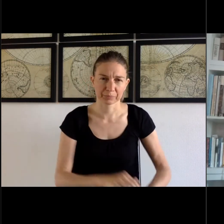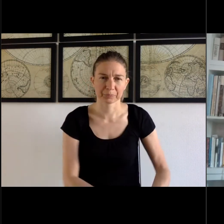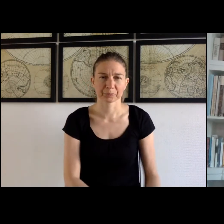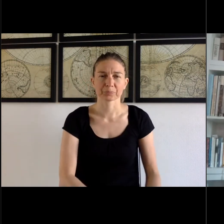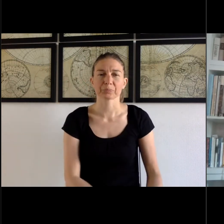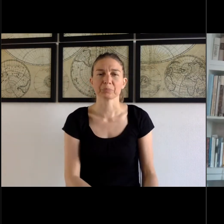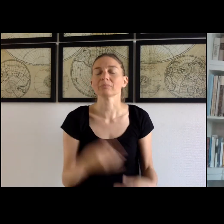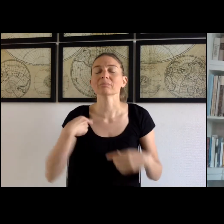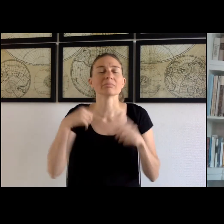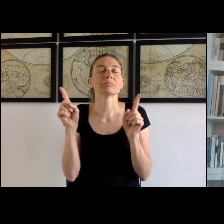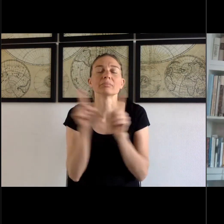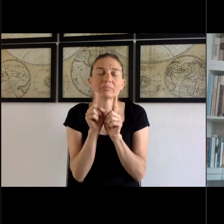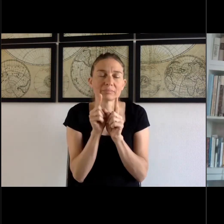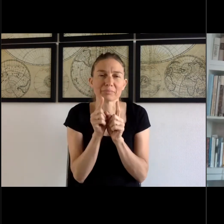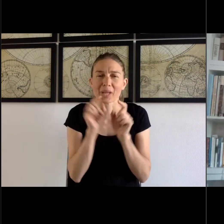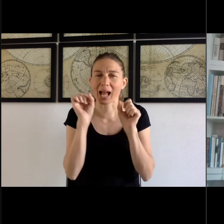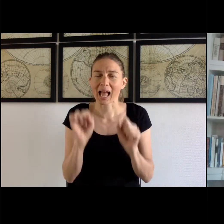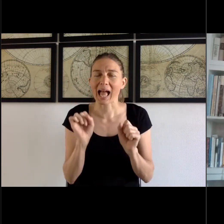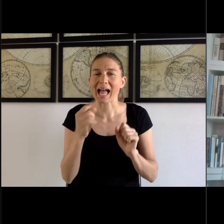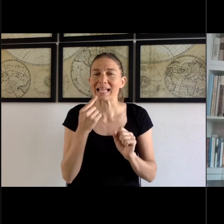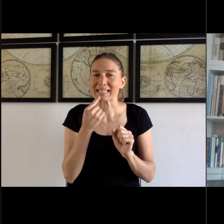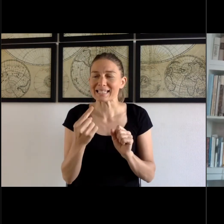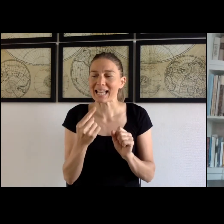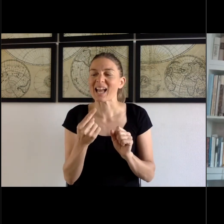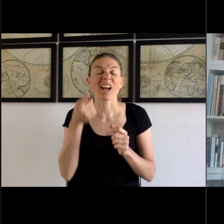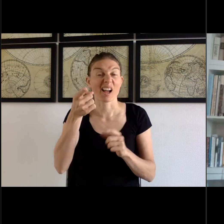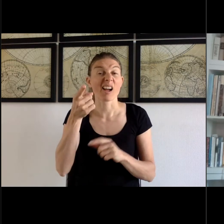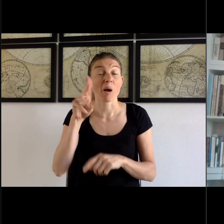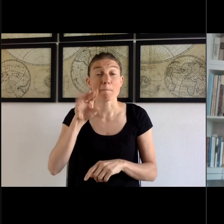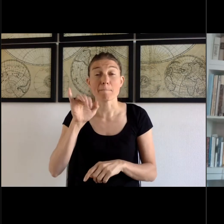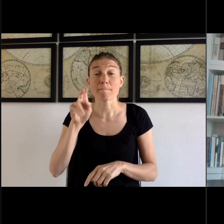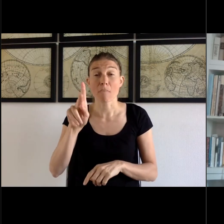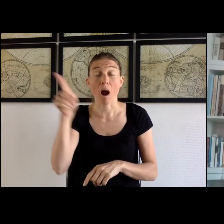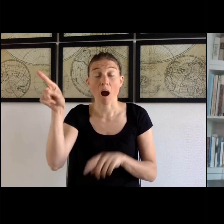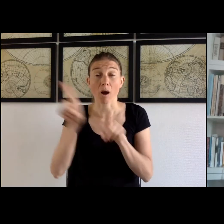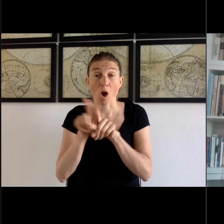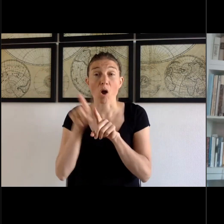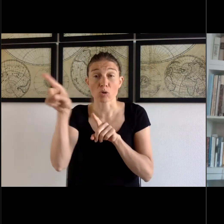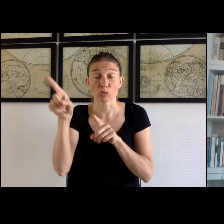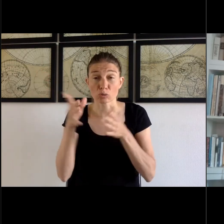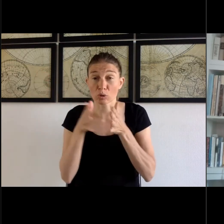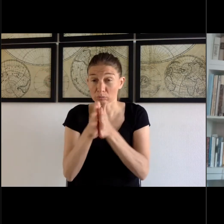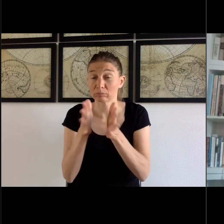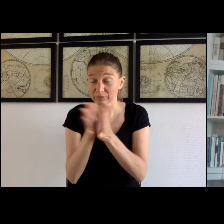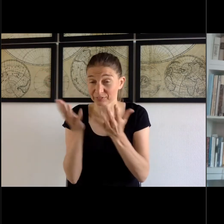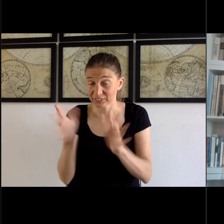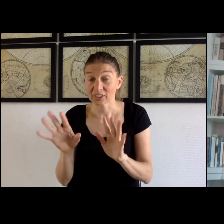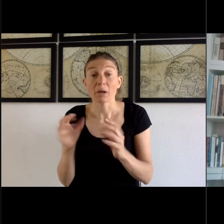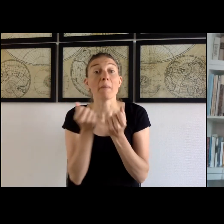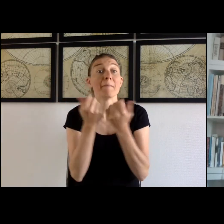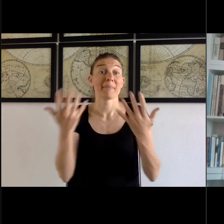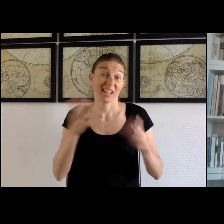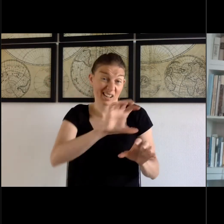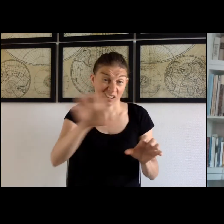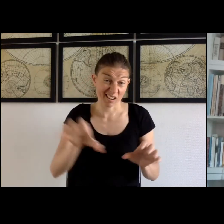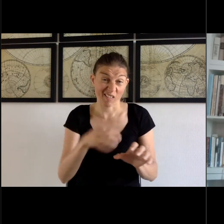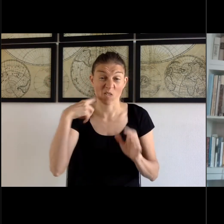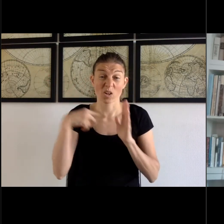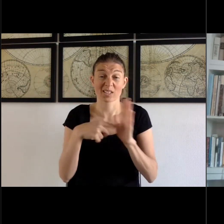Mark gives some kind of understanding how it's going on. In many countries, we still have three groups